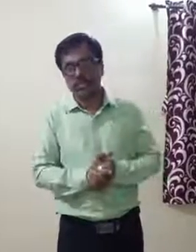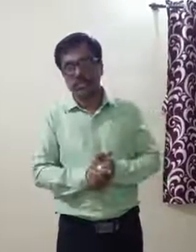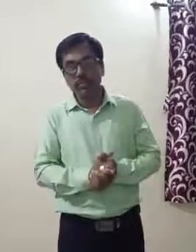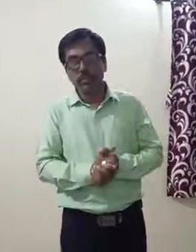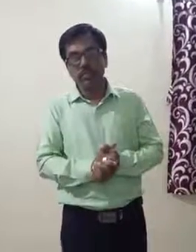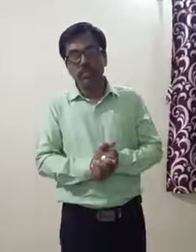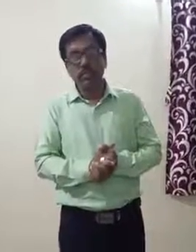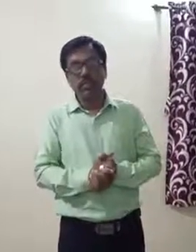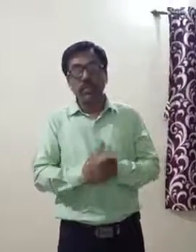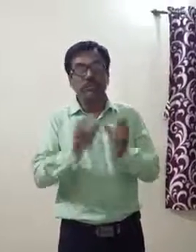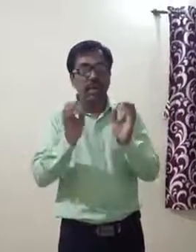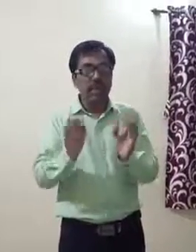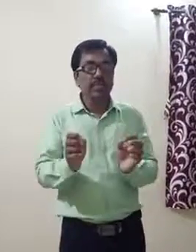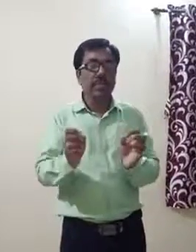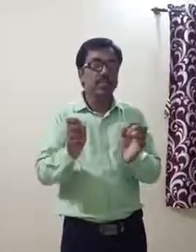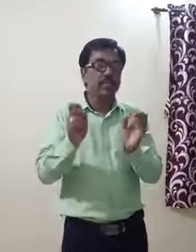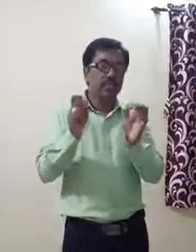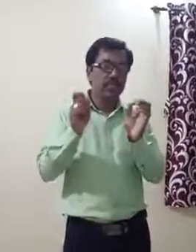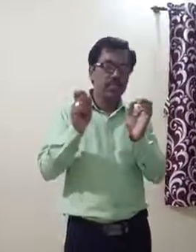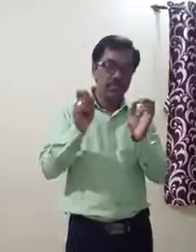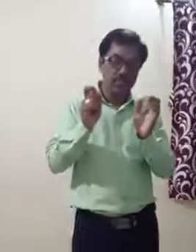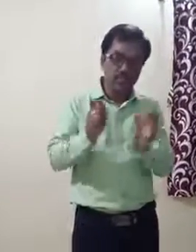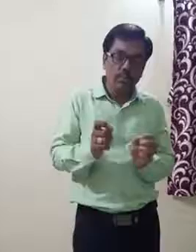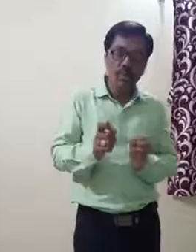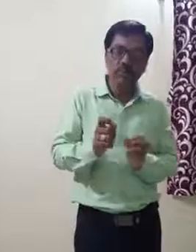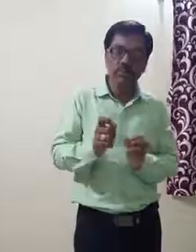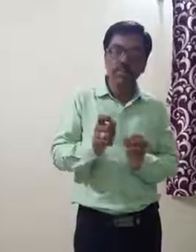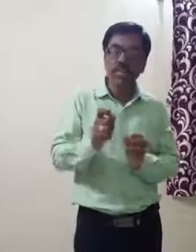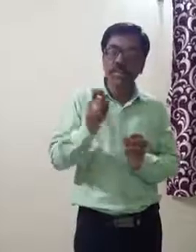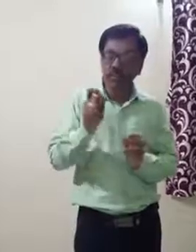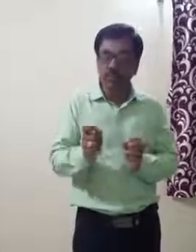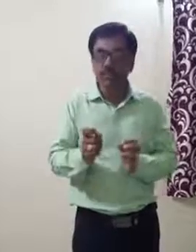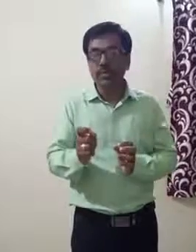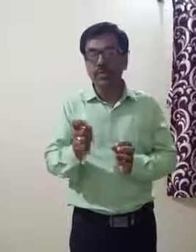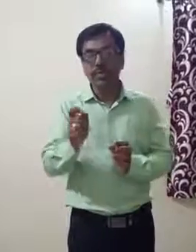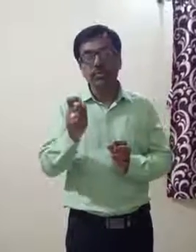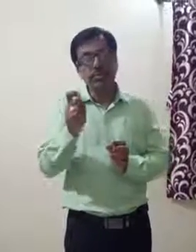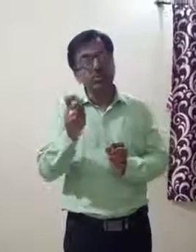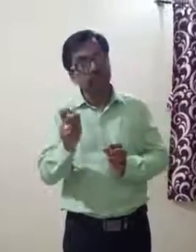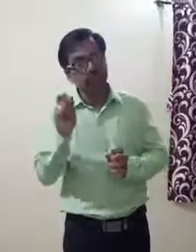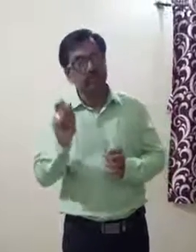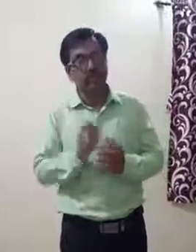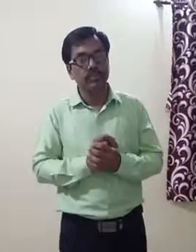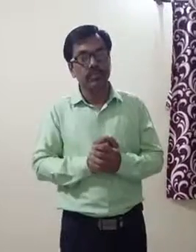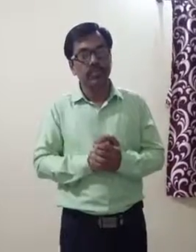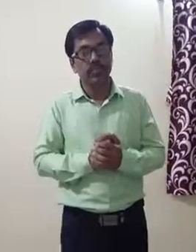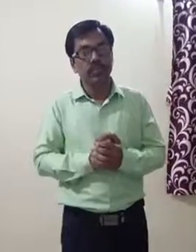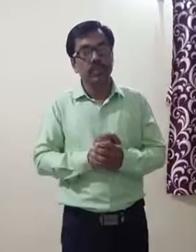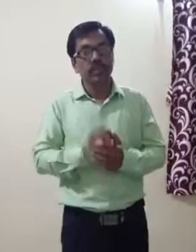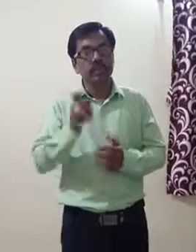Means why the reactions to the Napoleon's rule in Europe were mixed? The